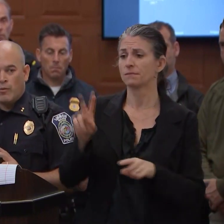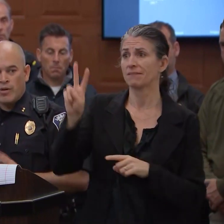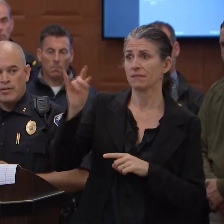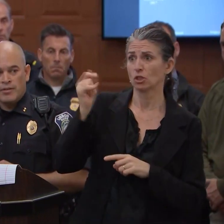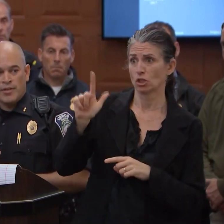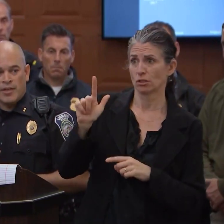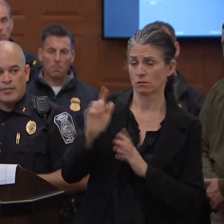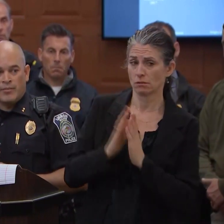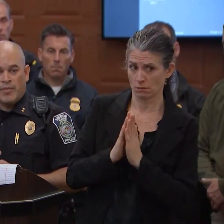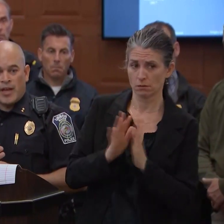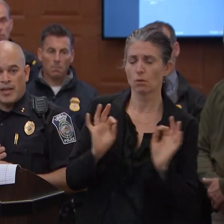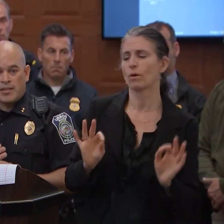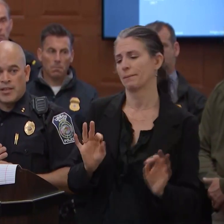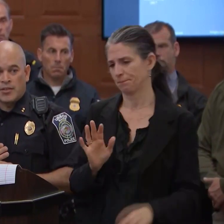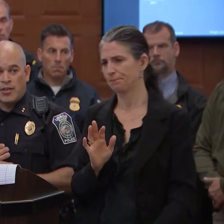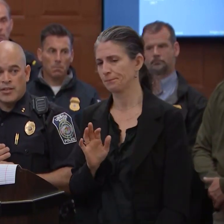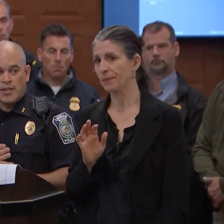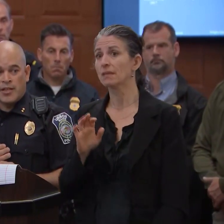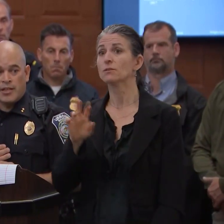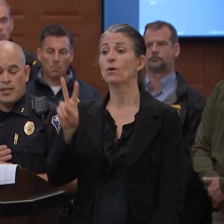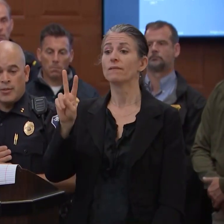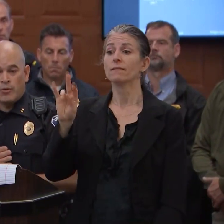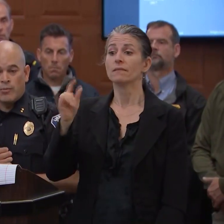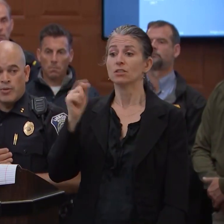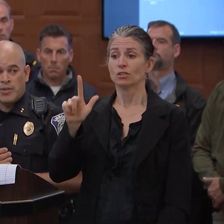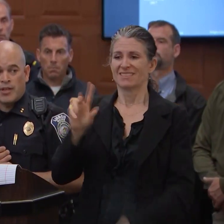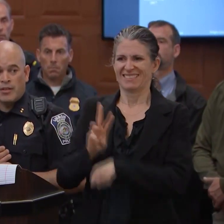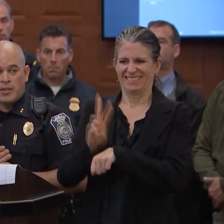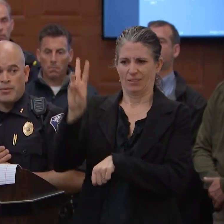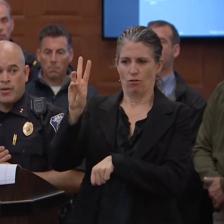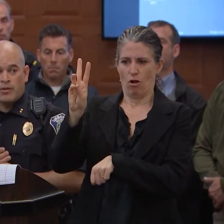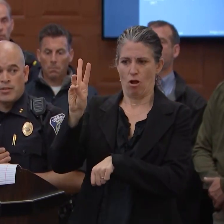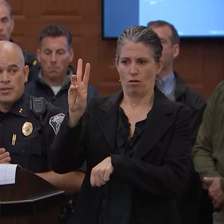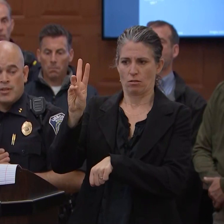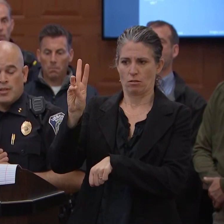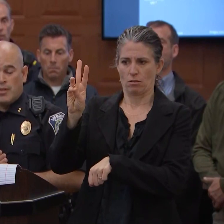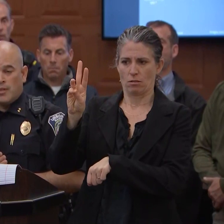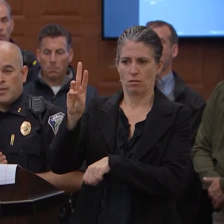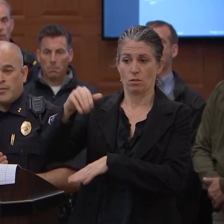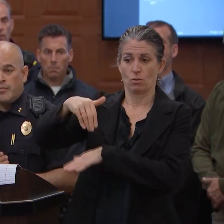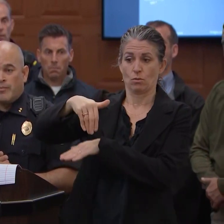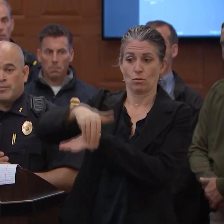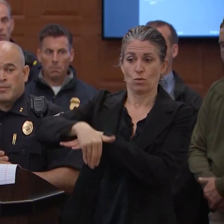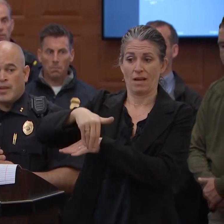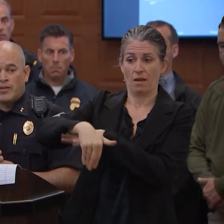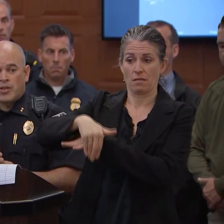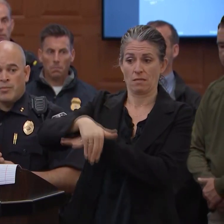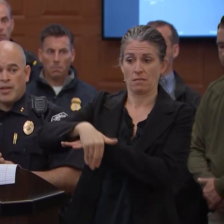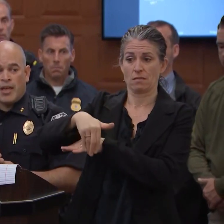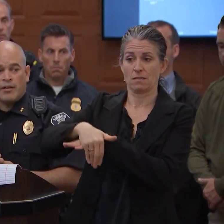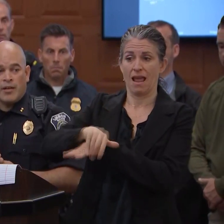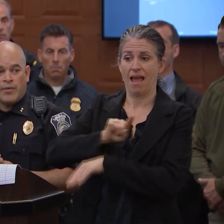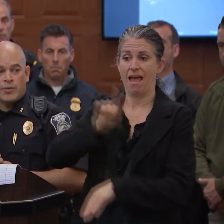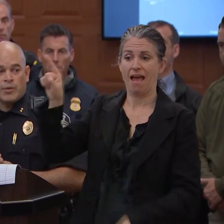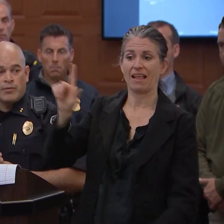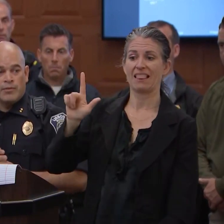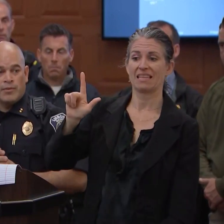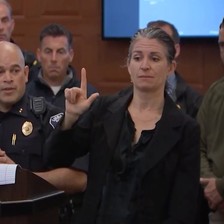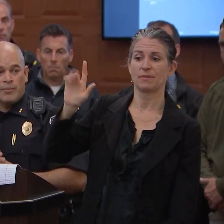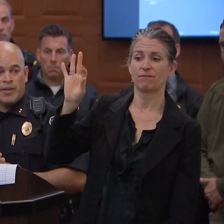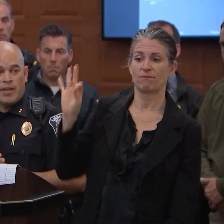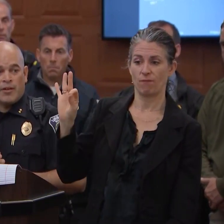do know of one that at 6 o'clock tonight at the Rumbo site in Lisbon Falls, there's going to be a candlelight